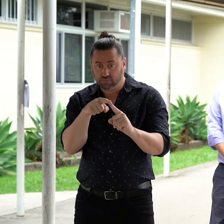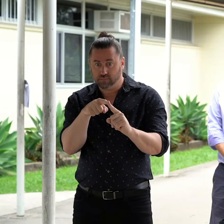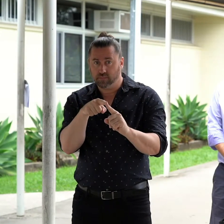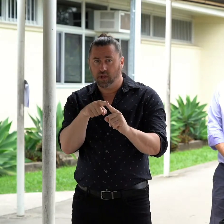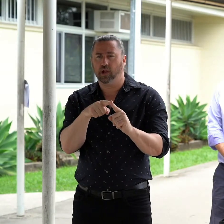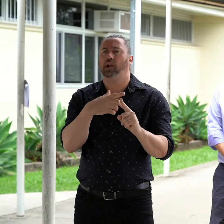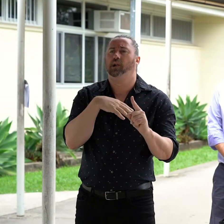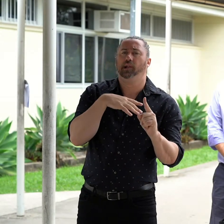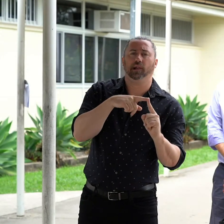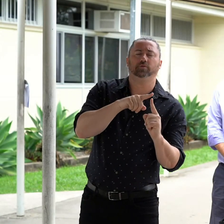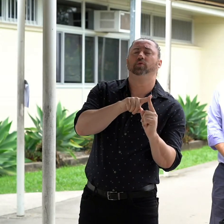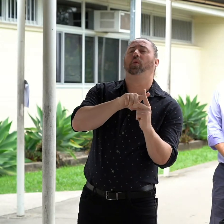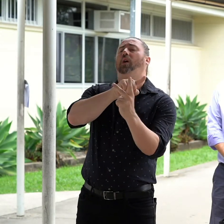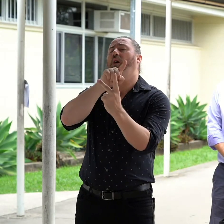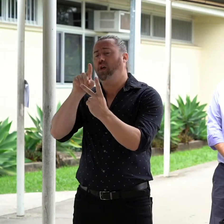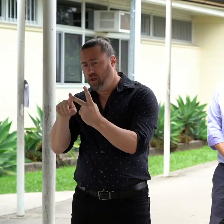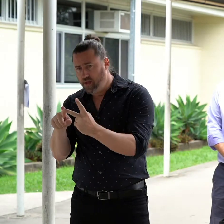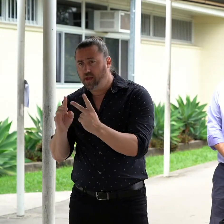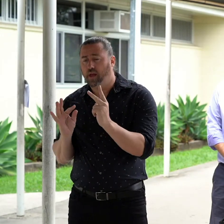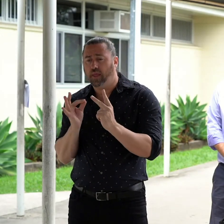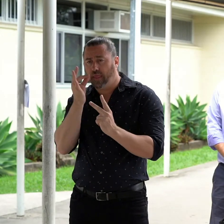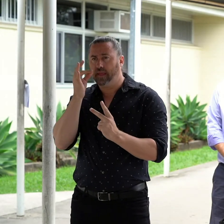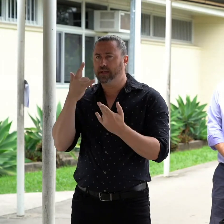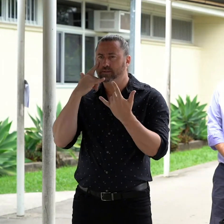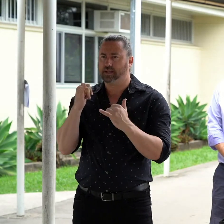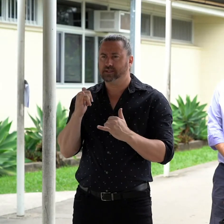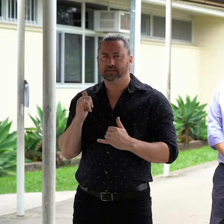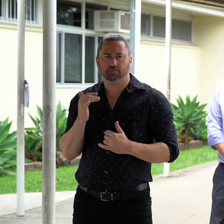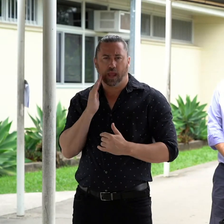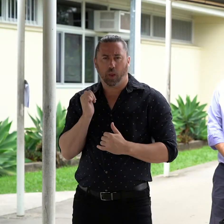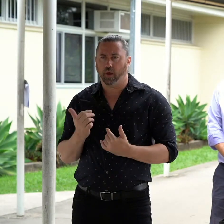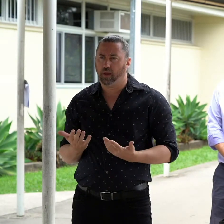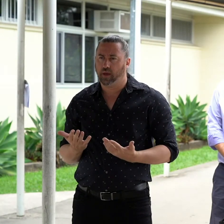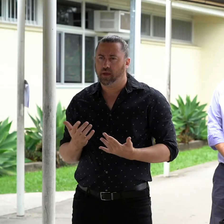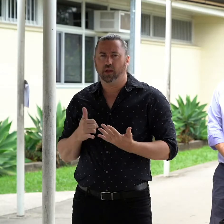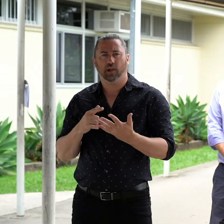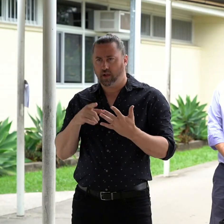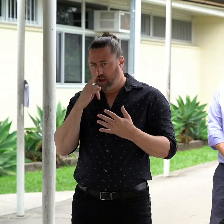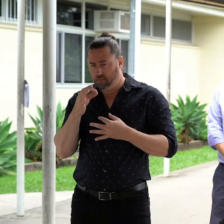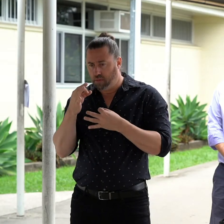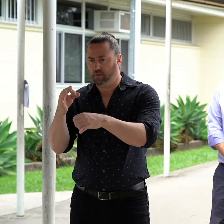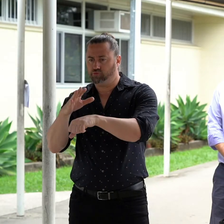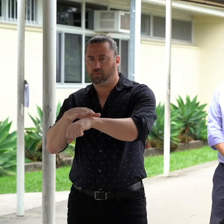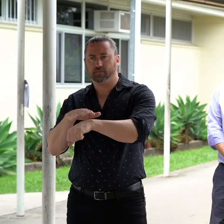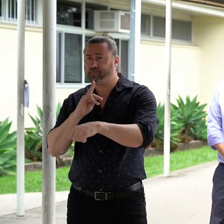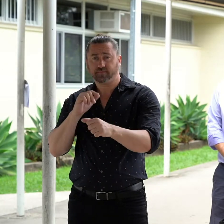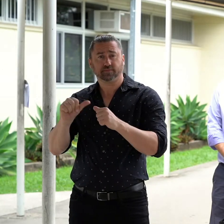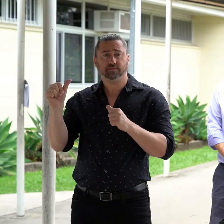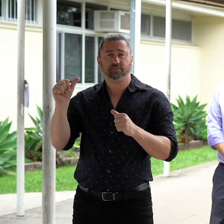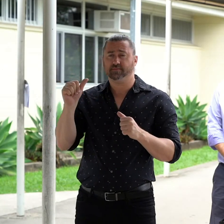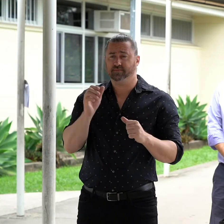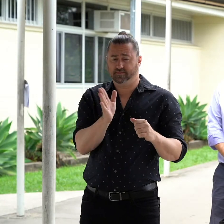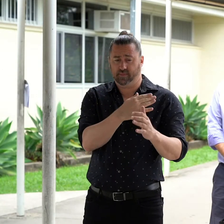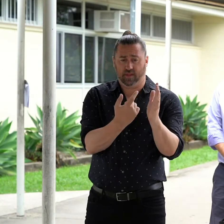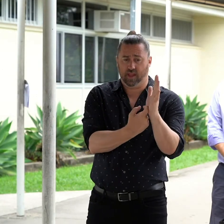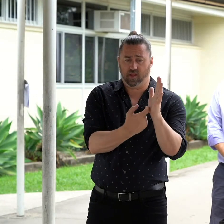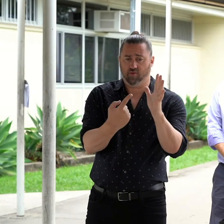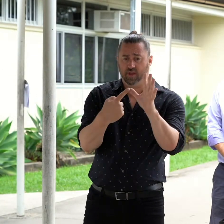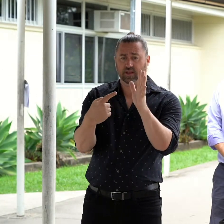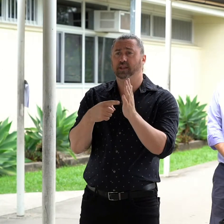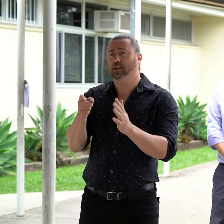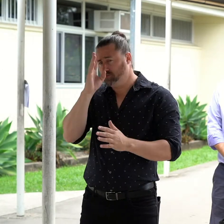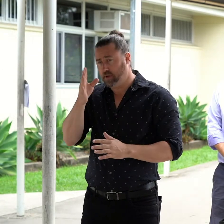that verified by a PCR test anyway, which would lead to delays. So we believe the most efficient way is to going and getting the